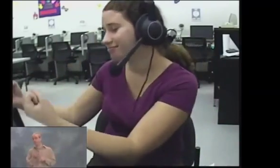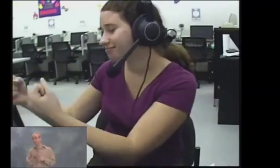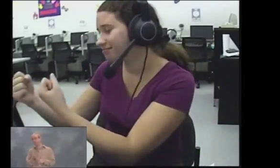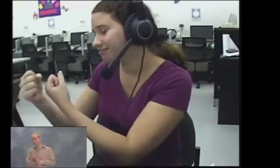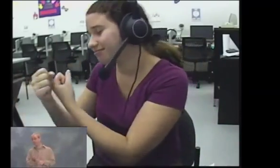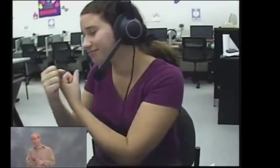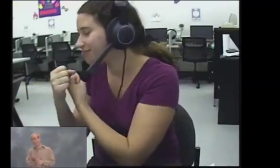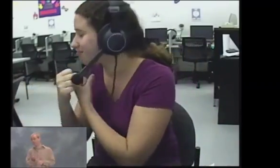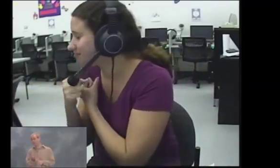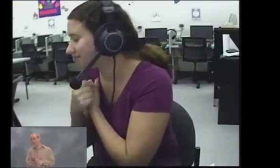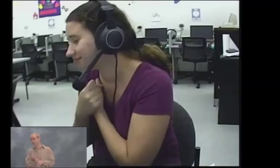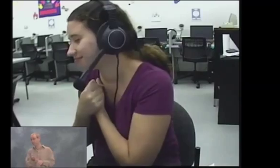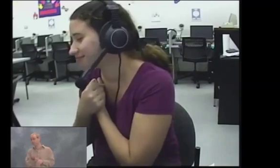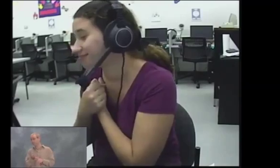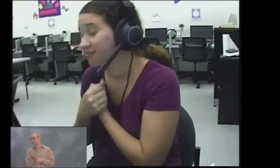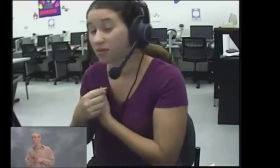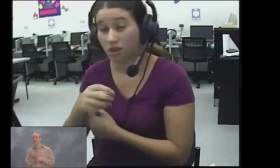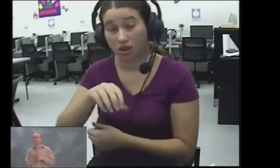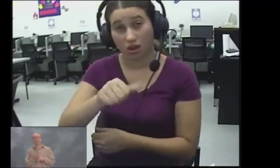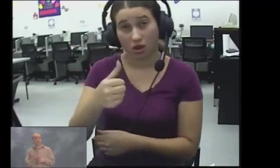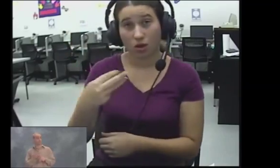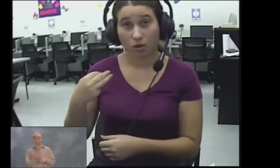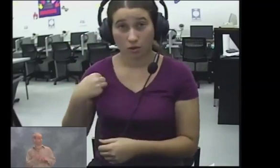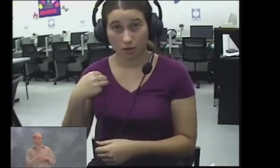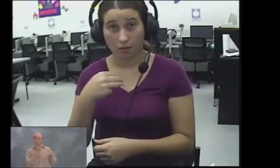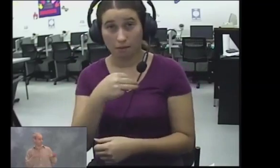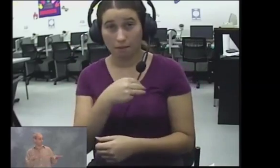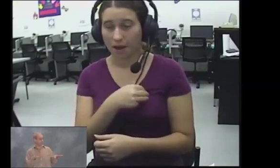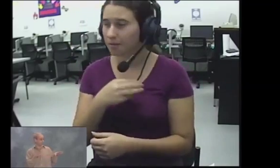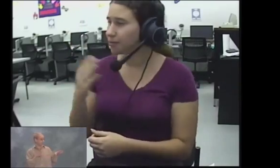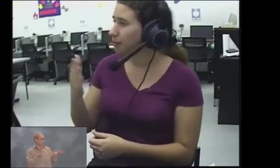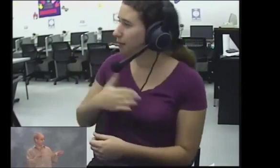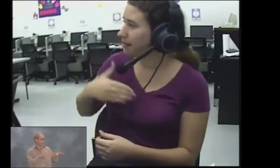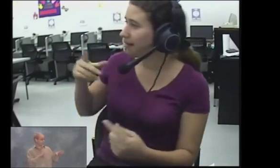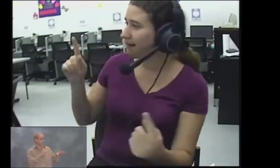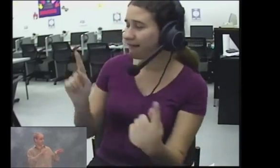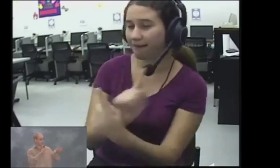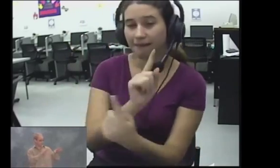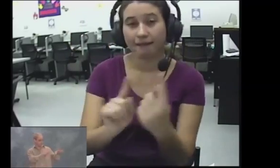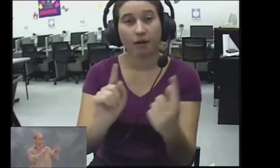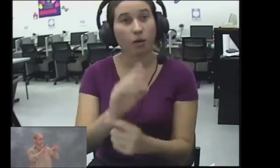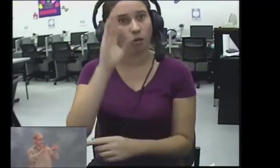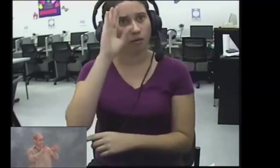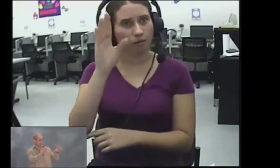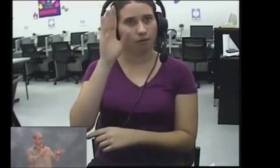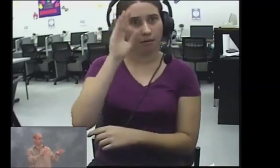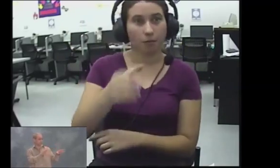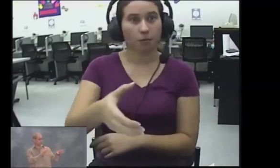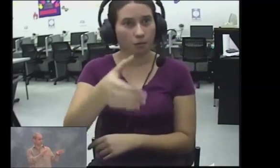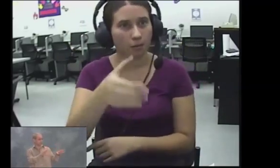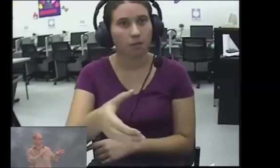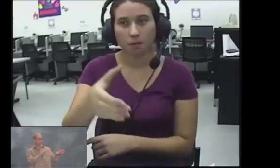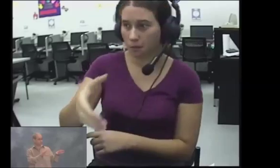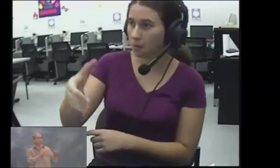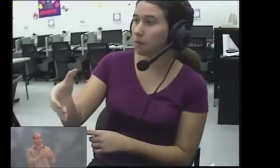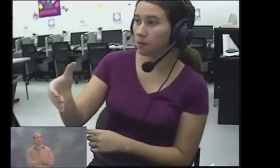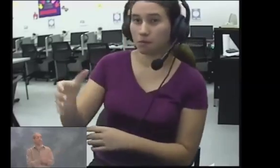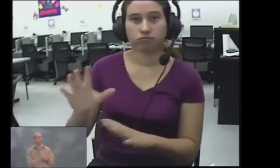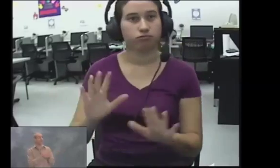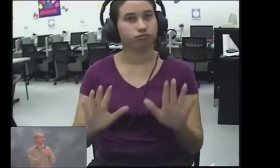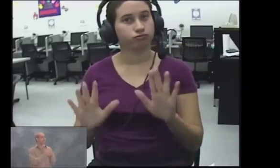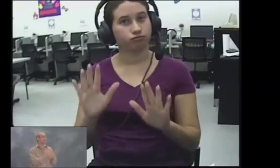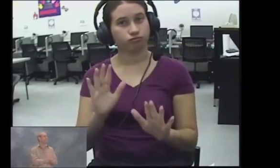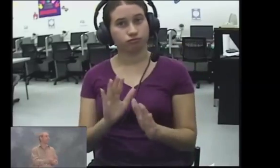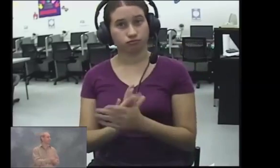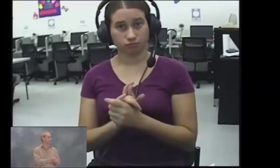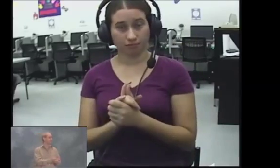embraced upon entering. You would have been introduced to all the members of that respective group. They then